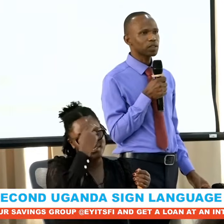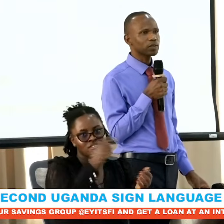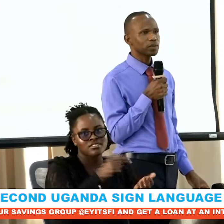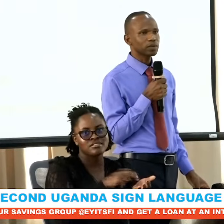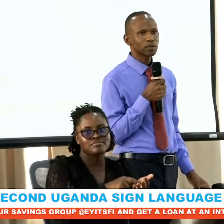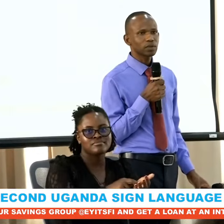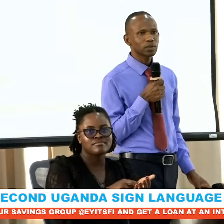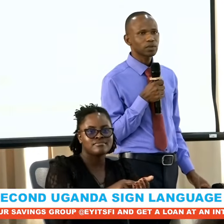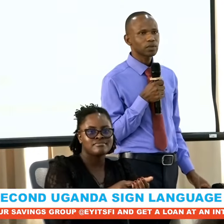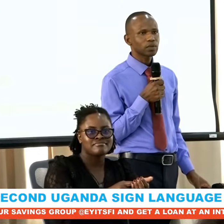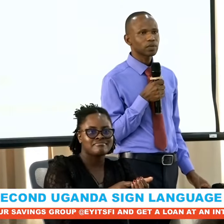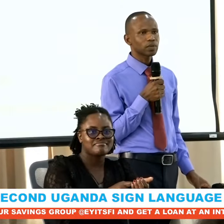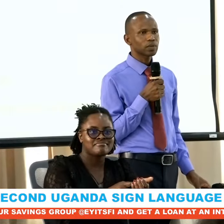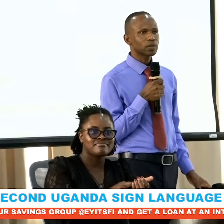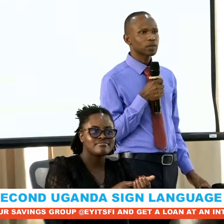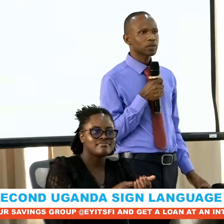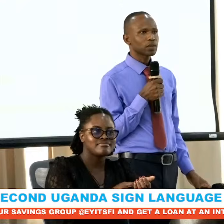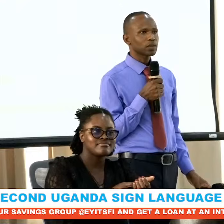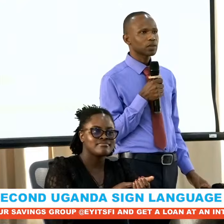Pharmacy?